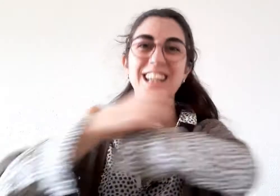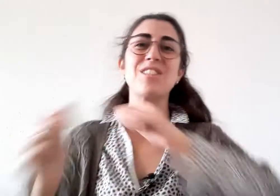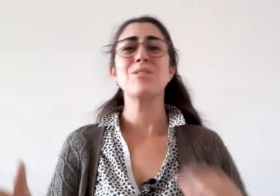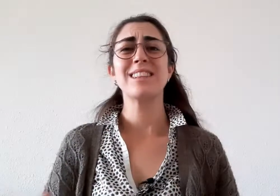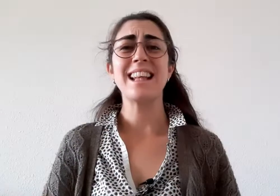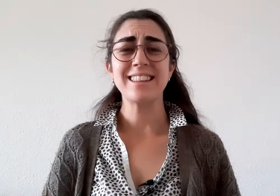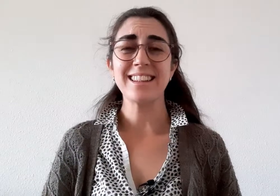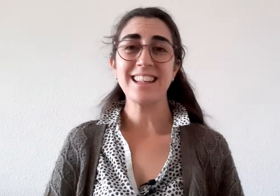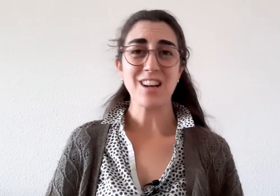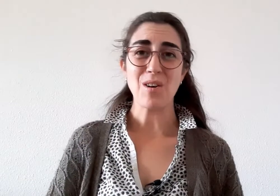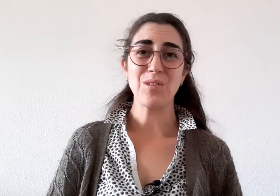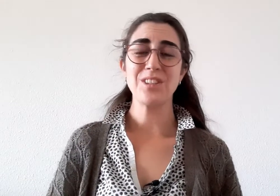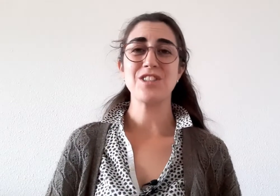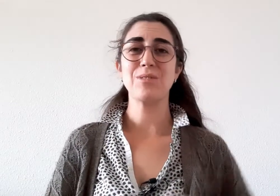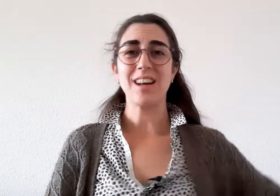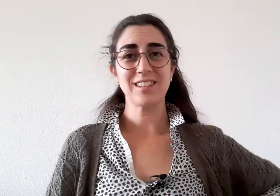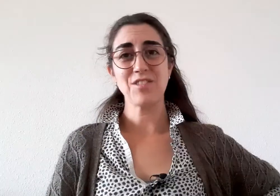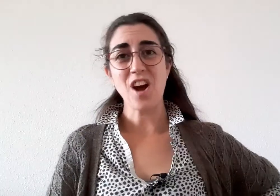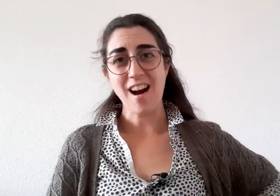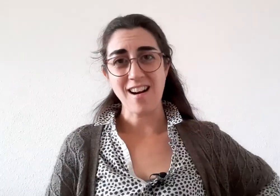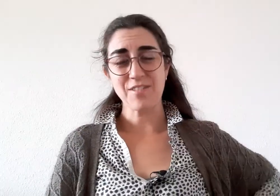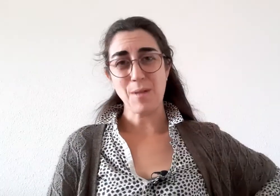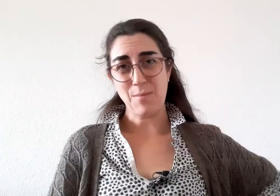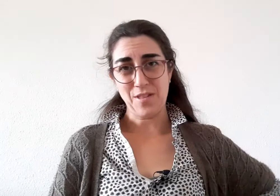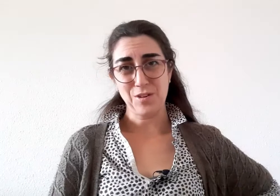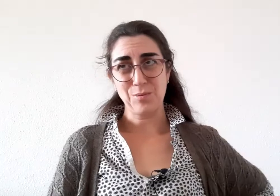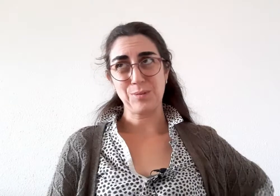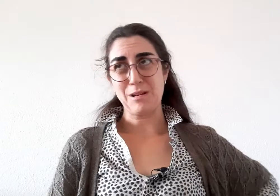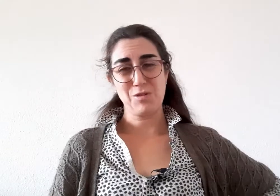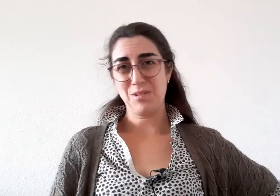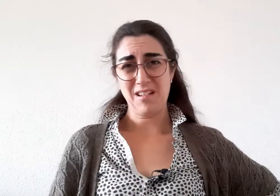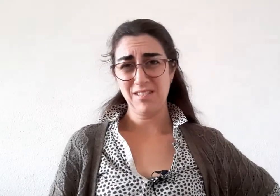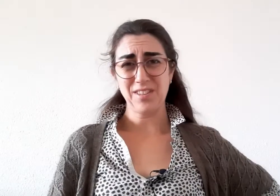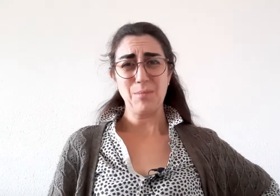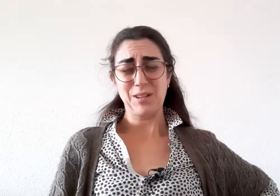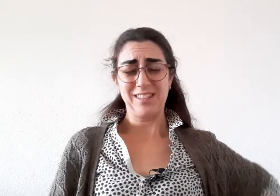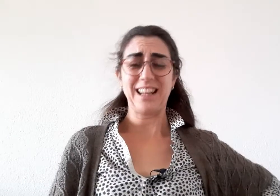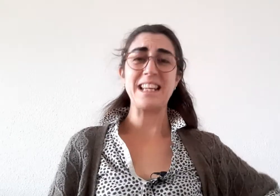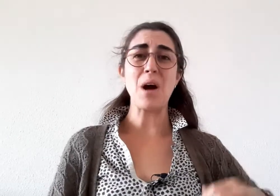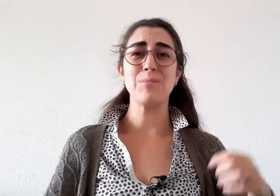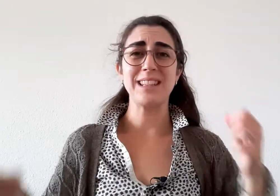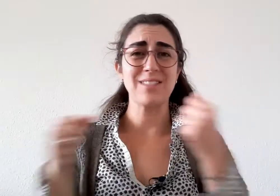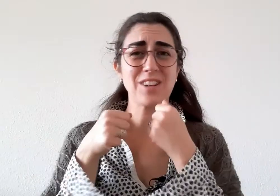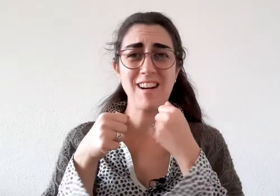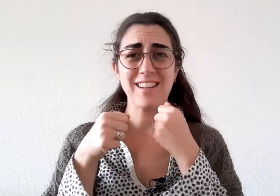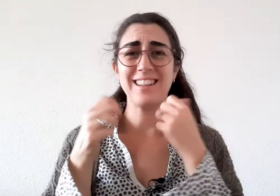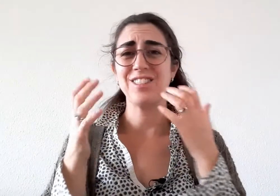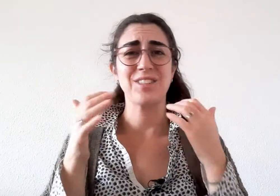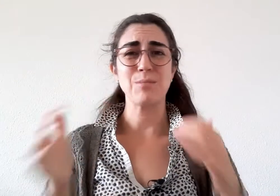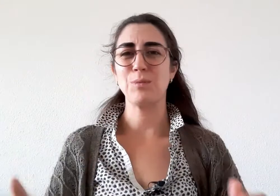she was less than a year old, and she was asking for a hug from her brother, who was about 2.5. Oh my goodness. And he comes and he gives her a hug. It's just the most beautiful